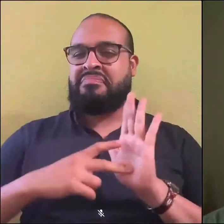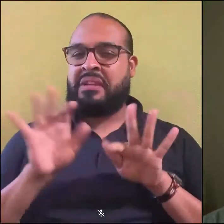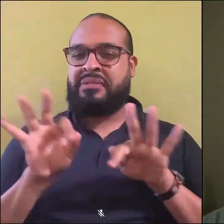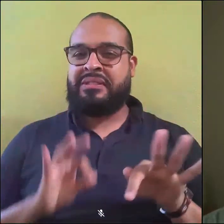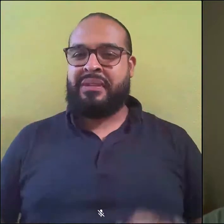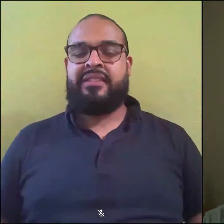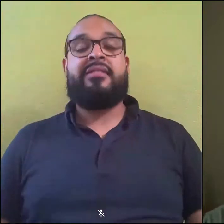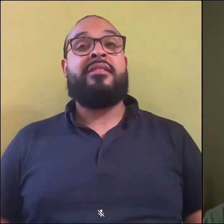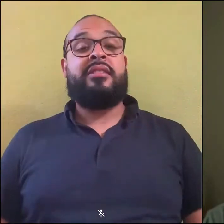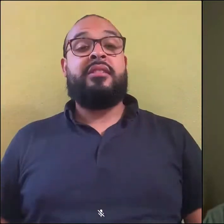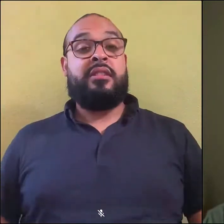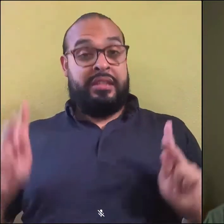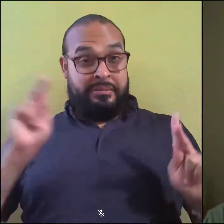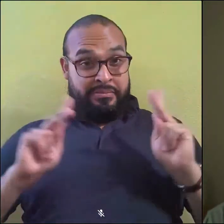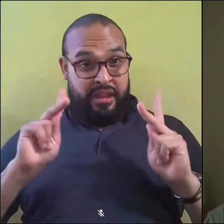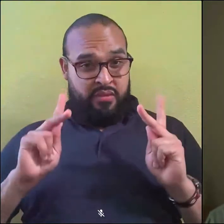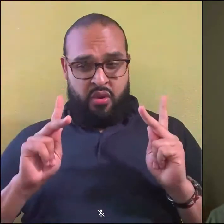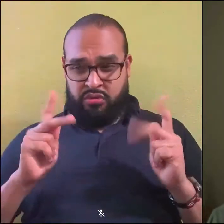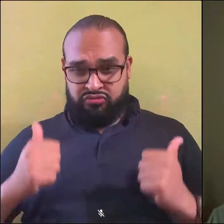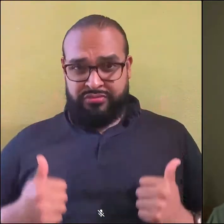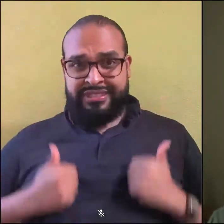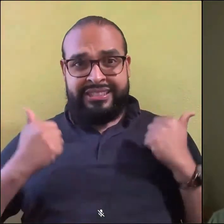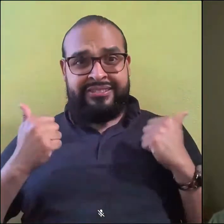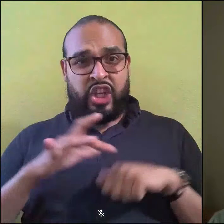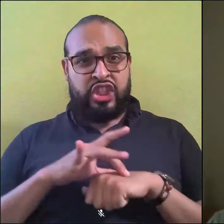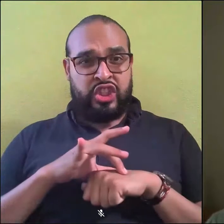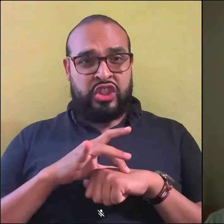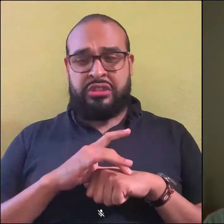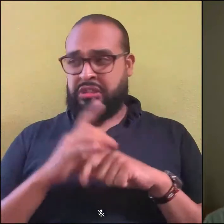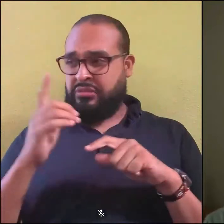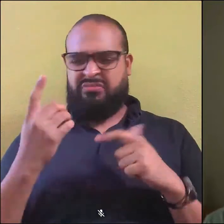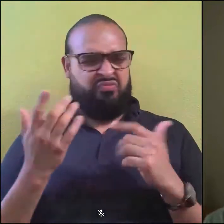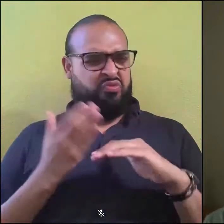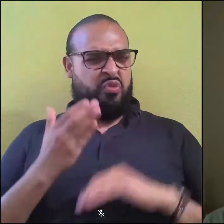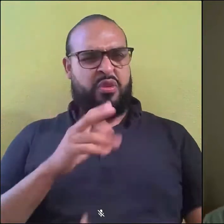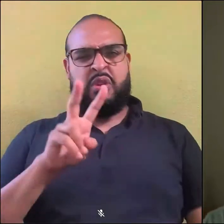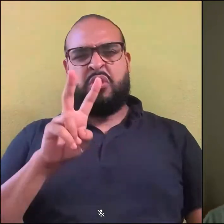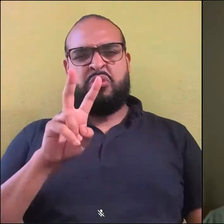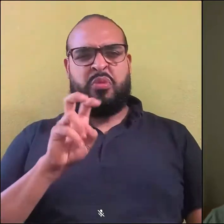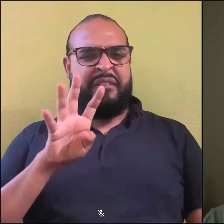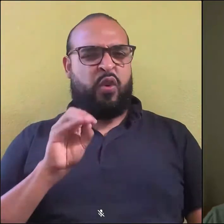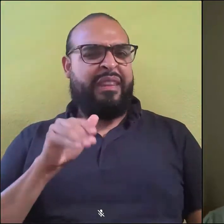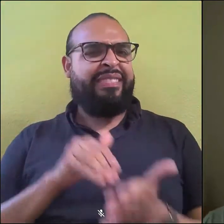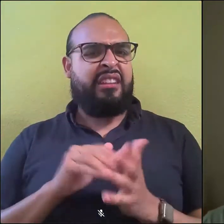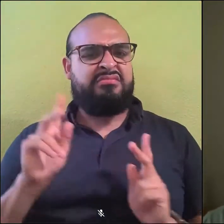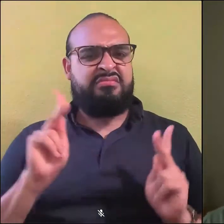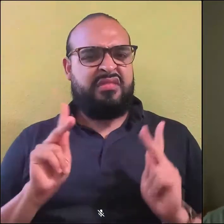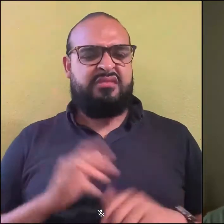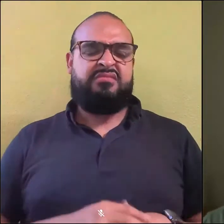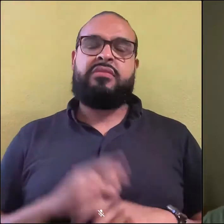Humans have existed, as far as we know, for about 200,000 to 400,000 years. Every single